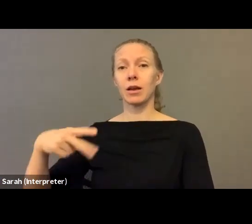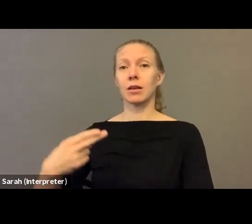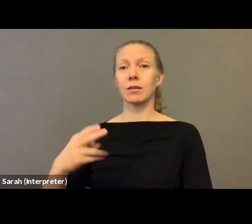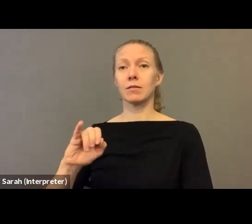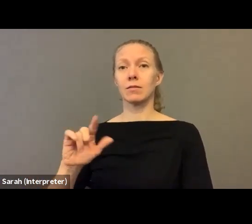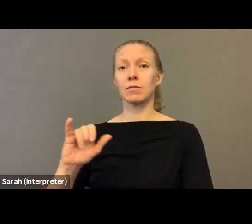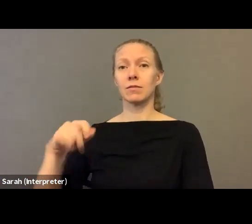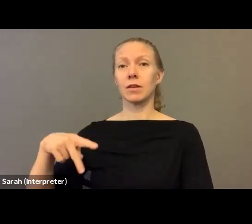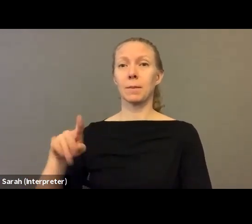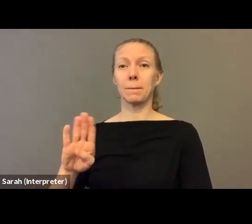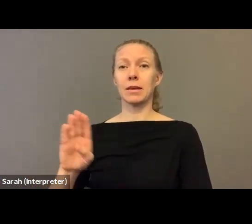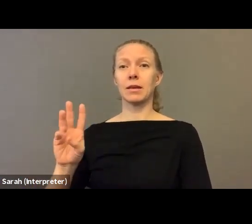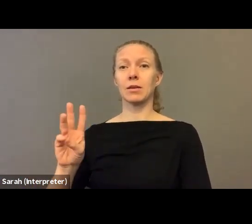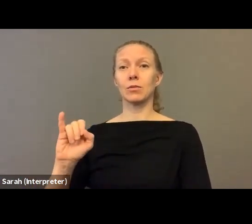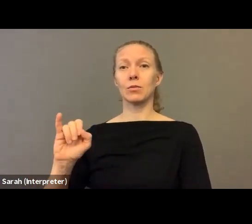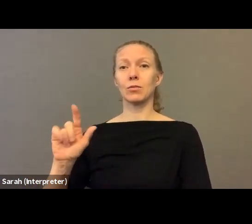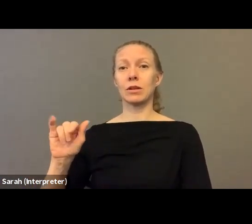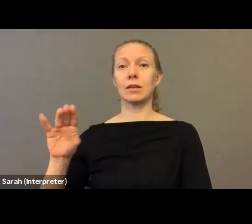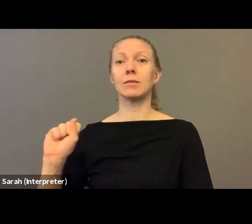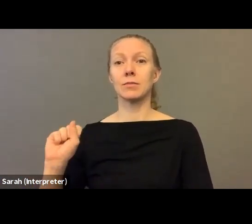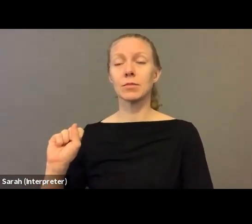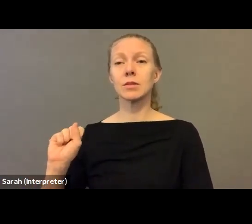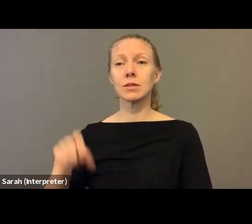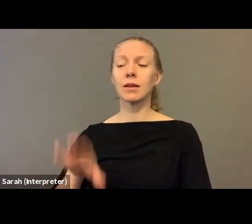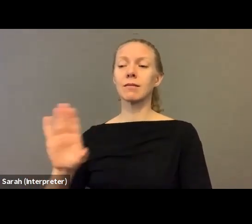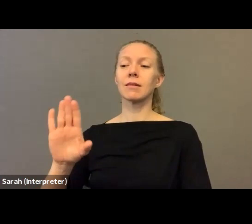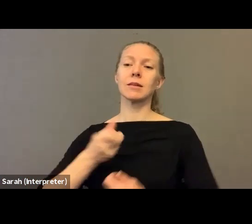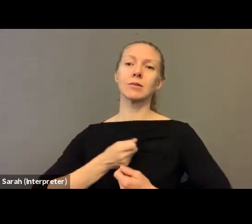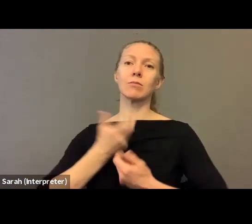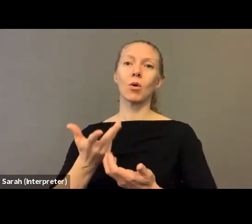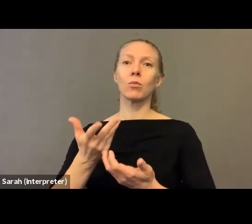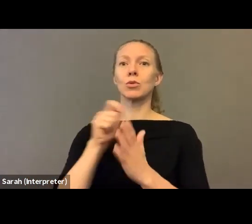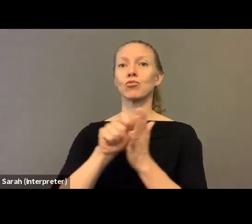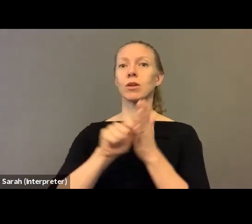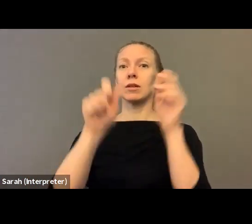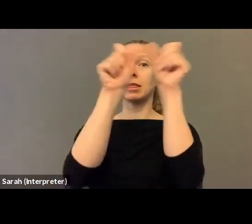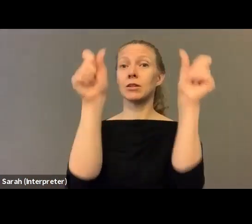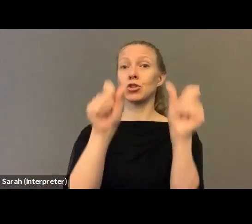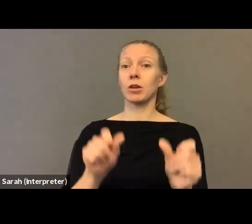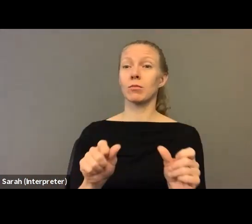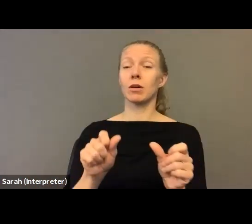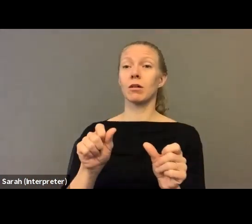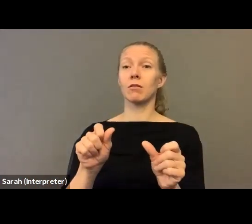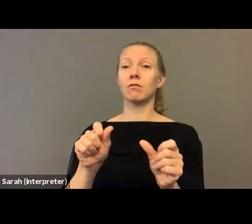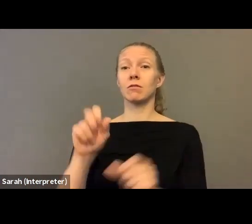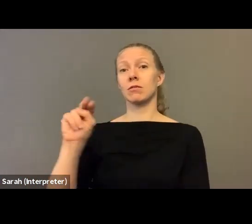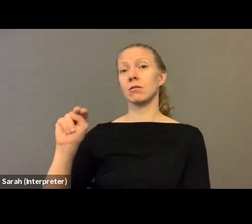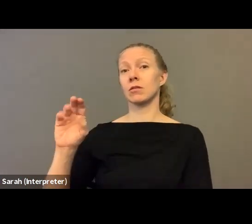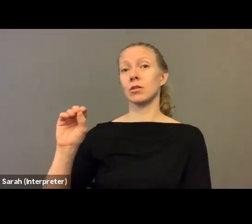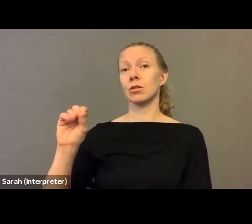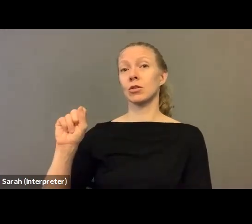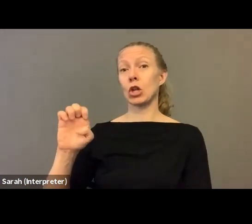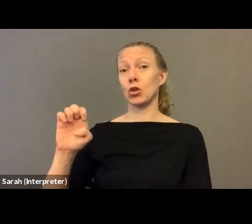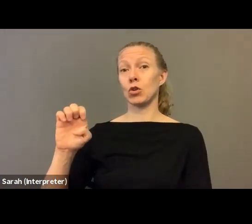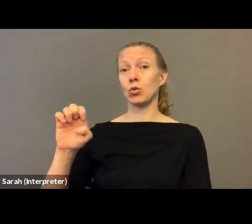Throat. And if you remember that poem, you know, Philip's poem was in the shape of a noose. This poem is in the shape of a